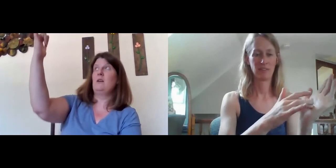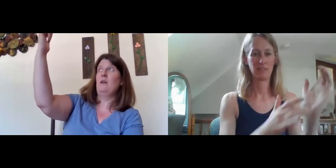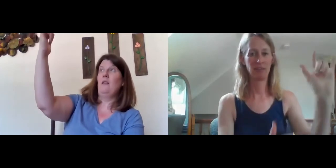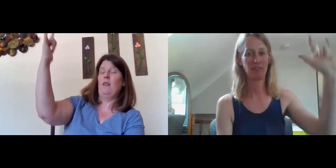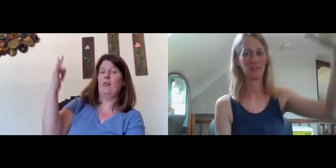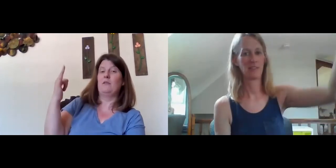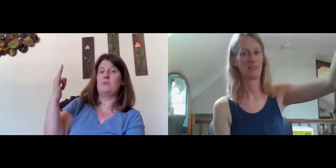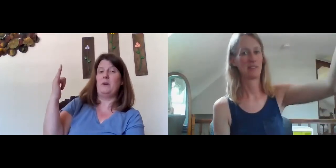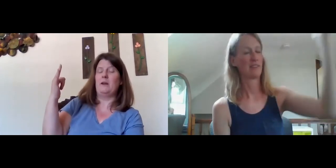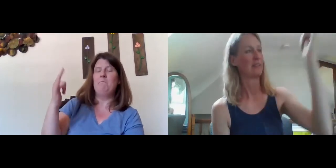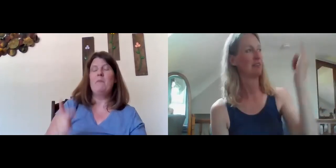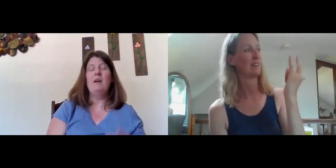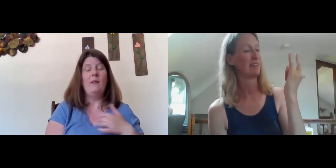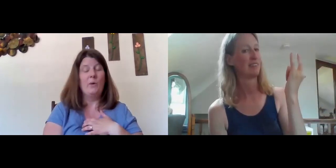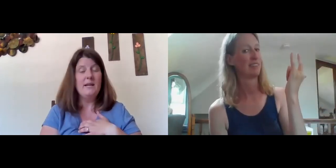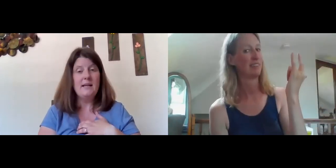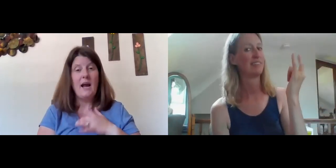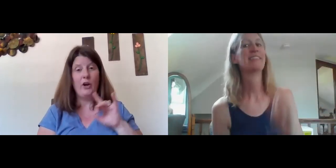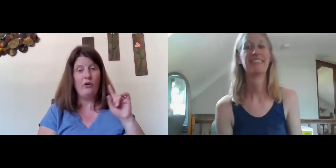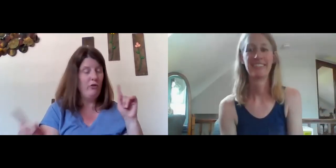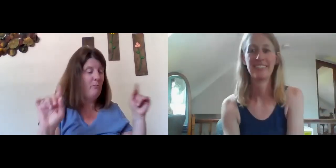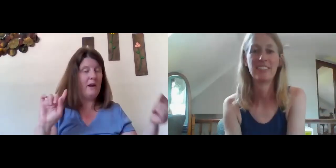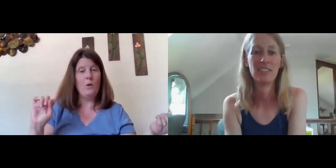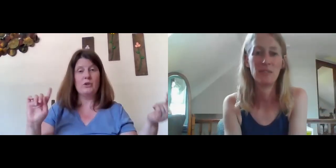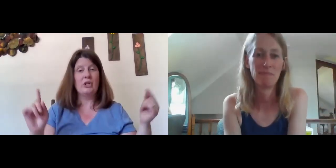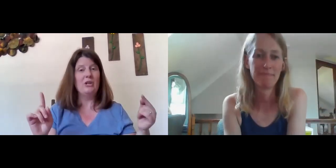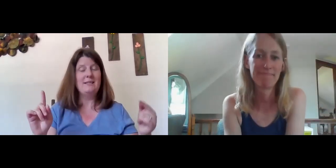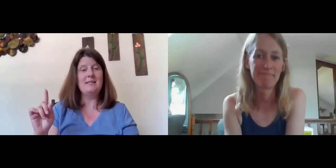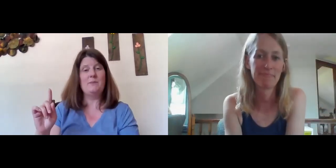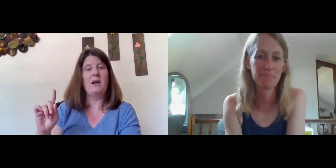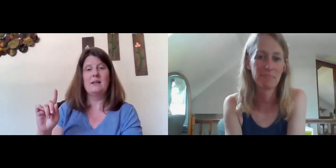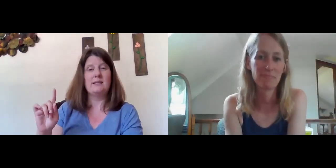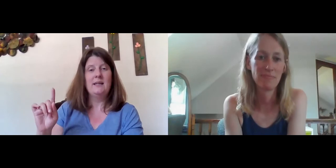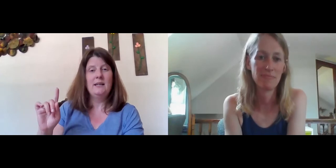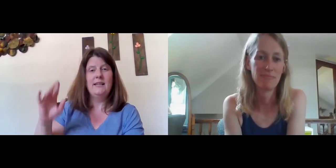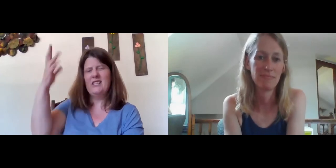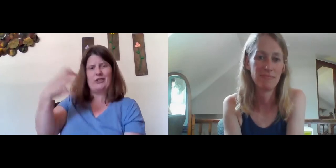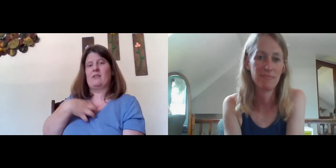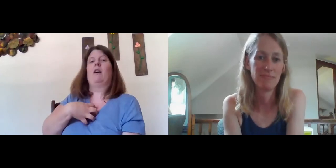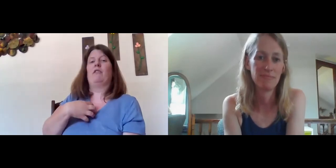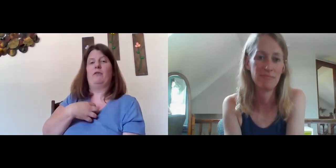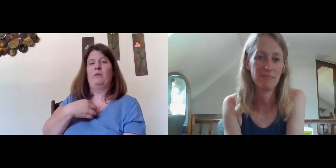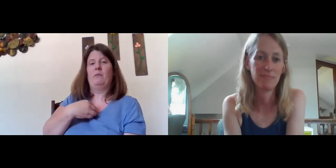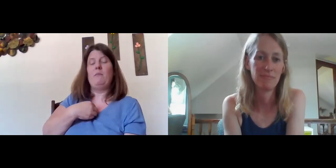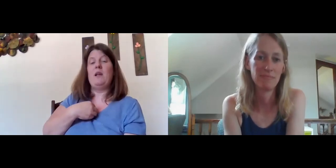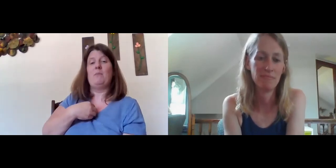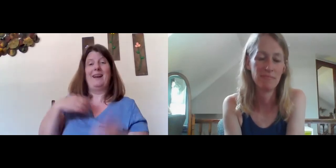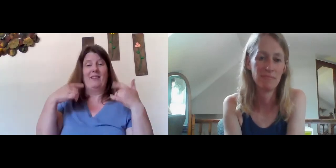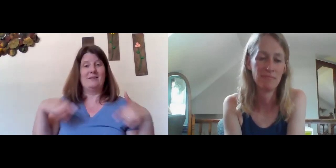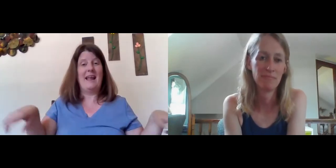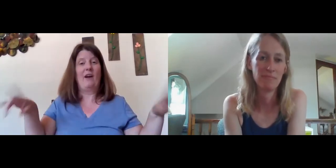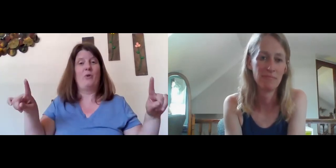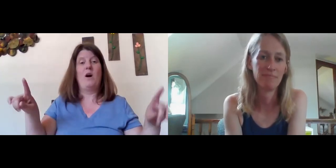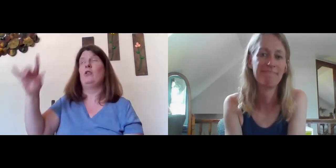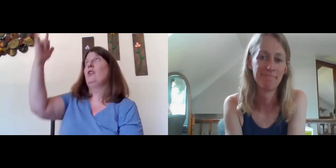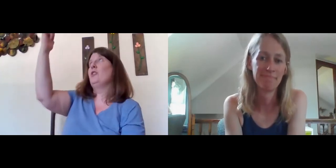Jesus loves me. And the reason I make those turns is because he doesn't just love me, but he